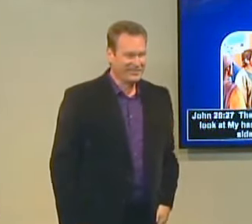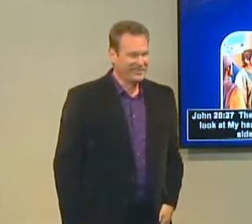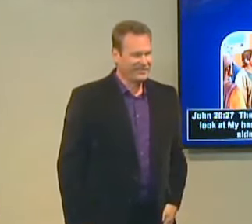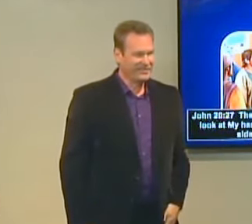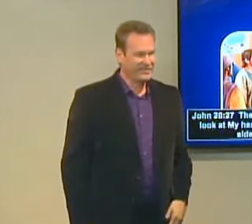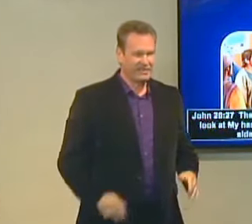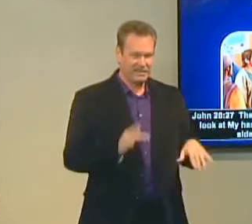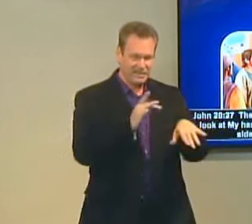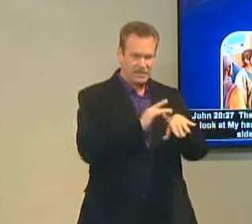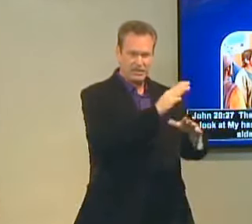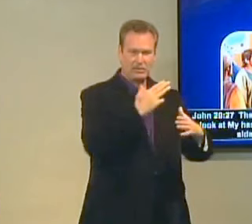And Thomas feels it.